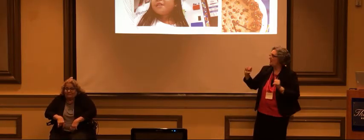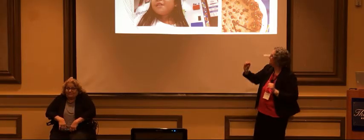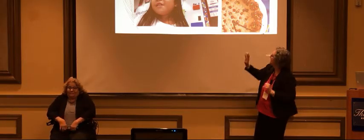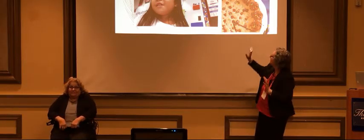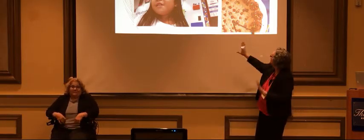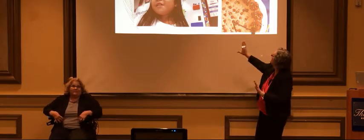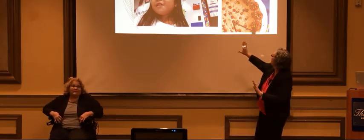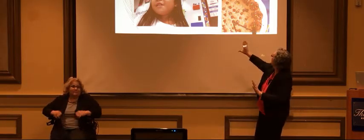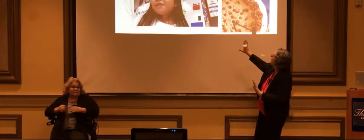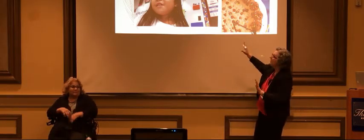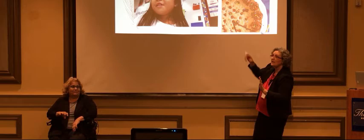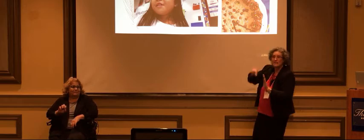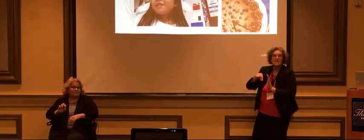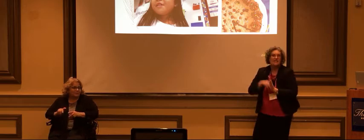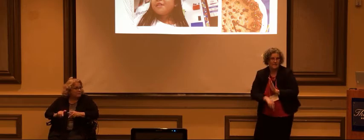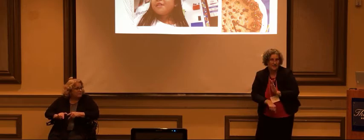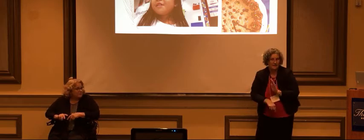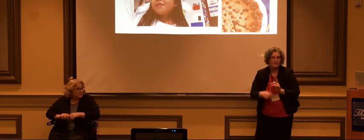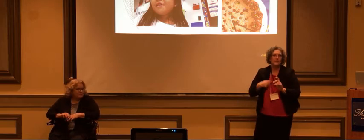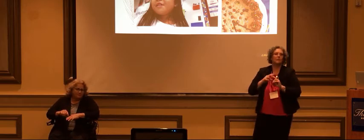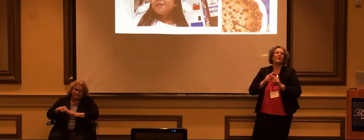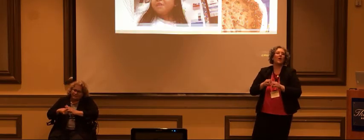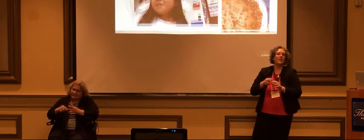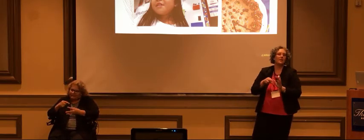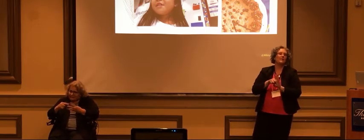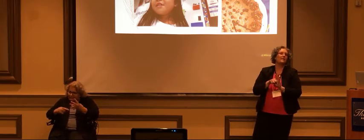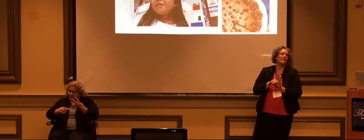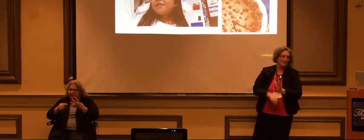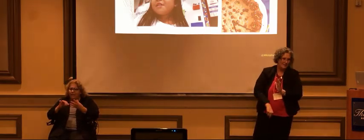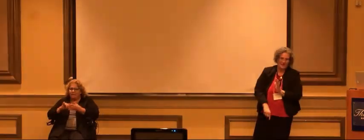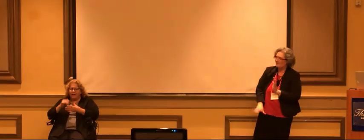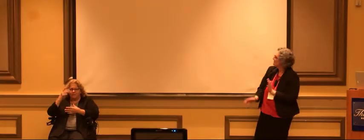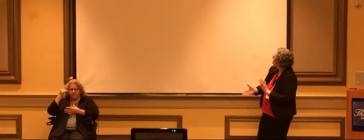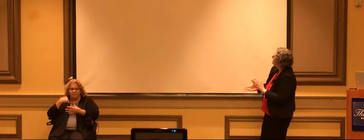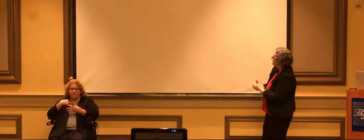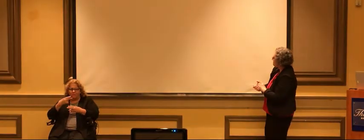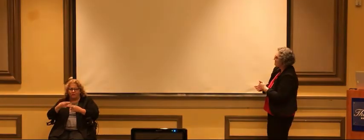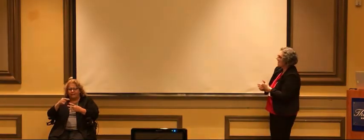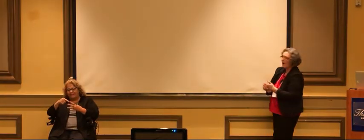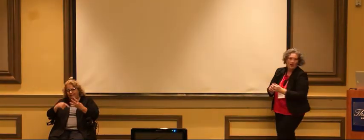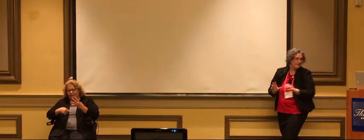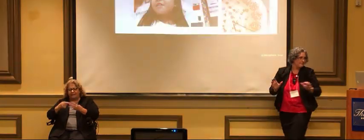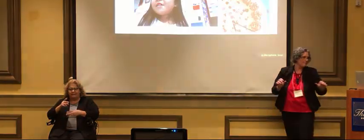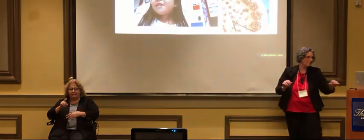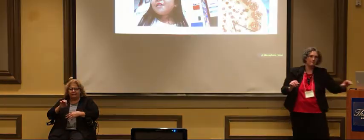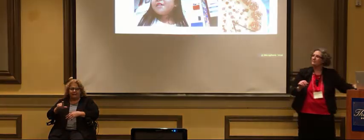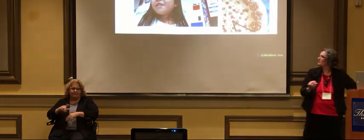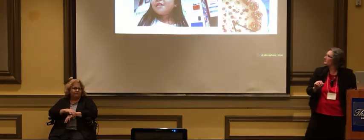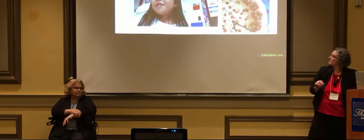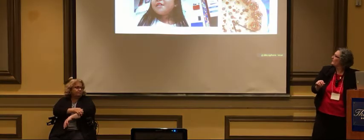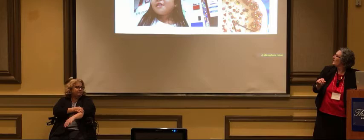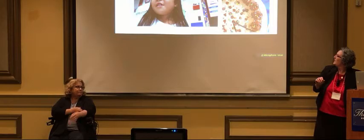is sometimes. And that's okay. It's a detail. That's what we call it. It's a detail.